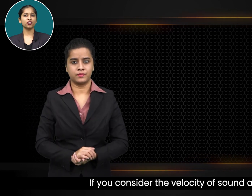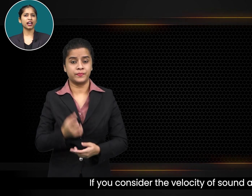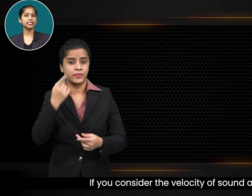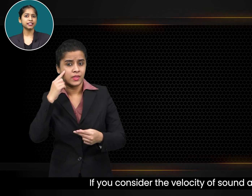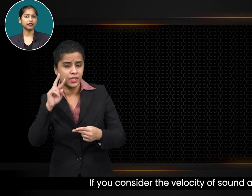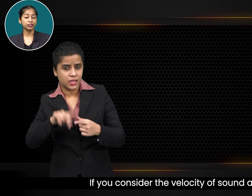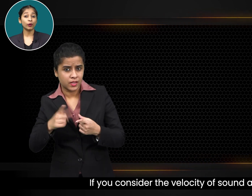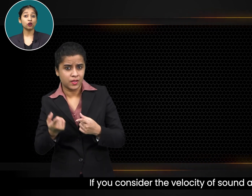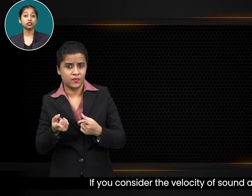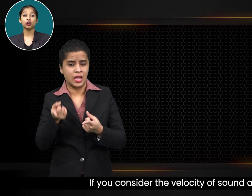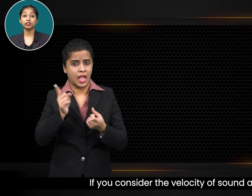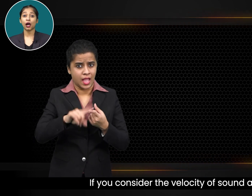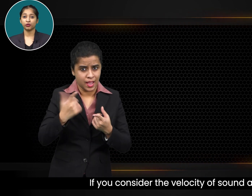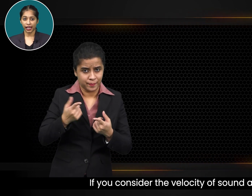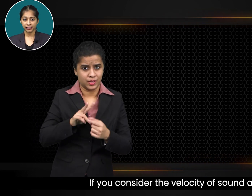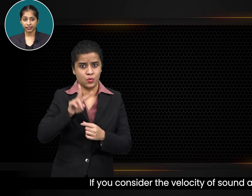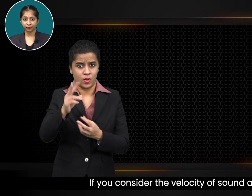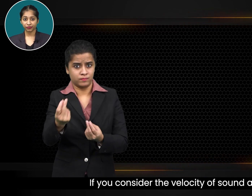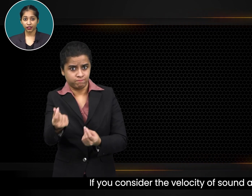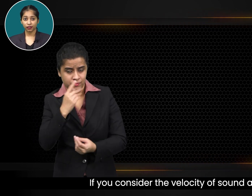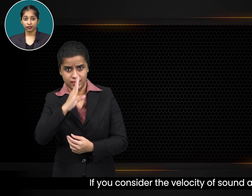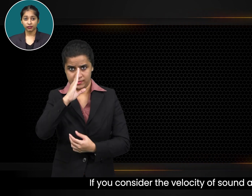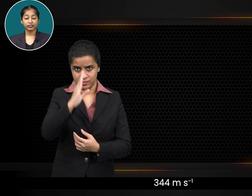If you consider the velocity of sound as